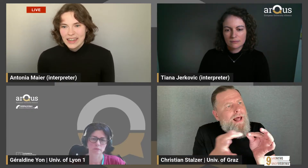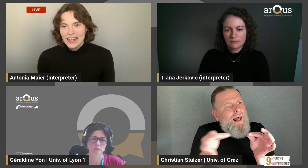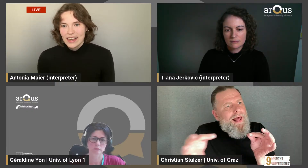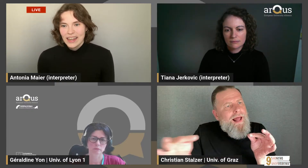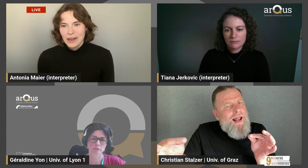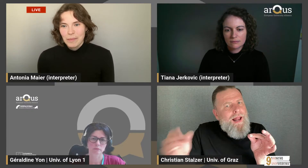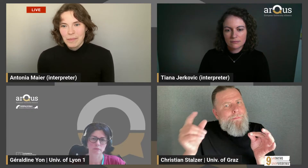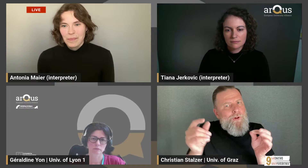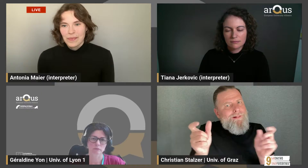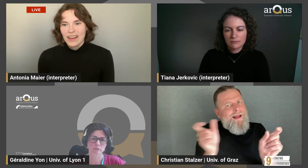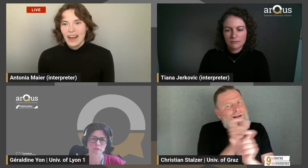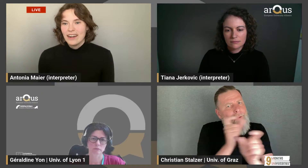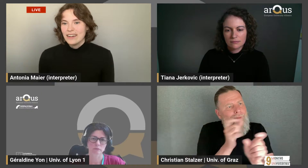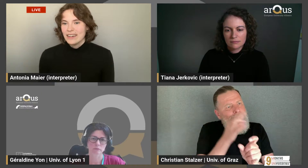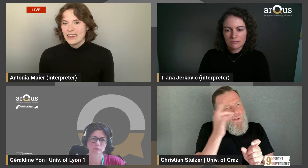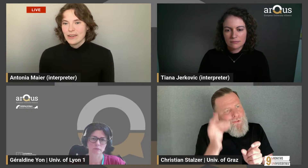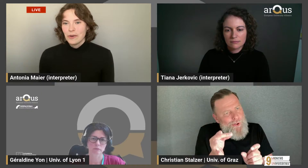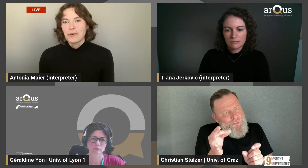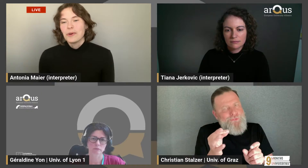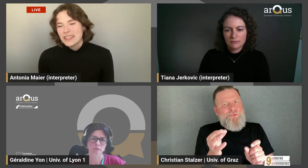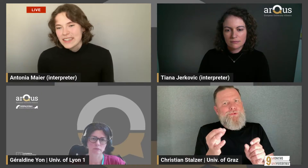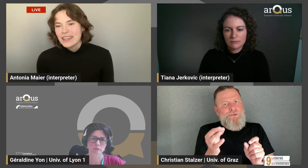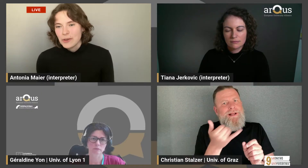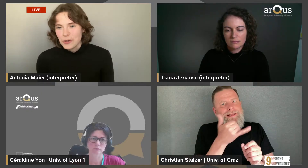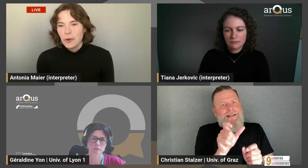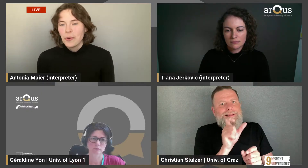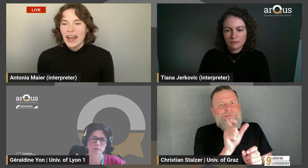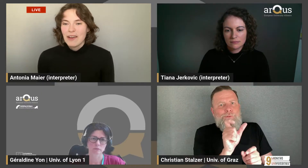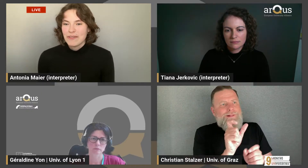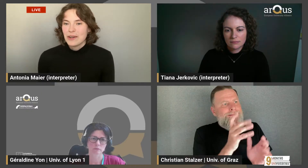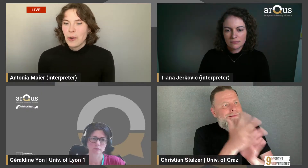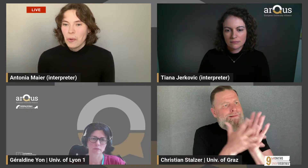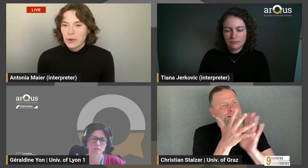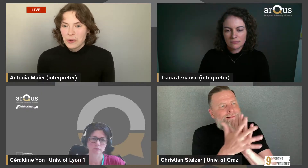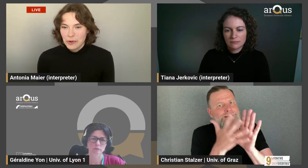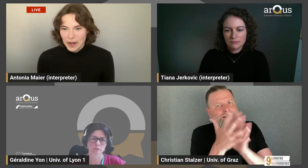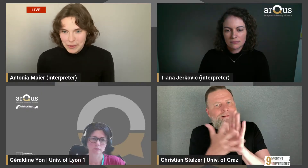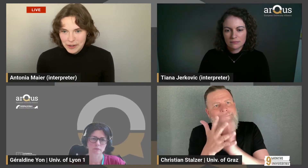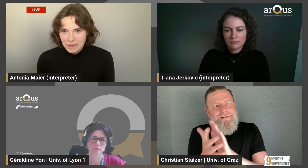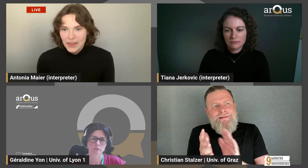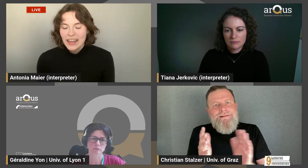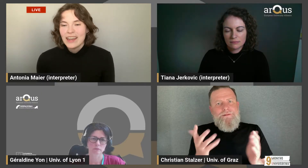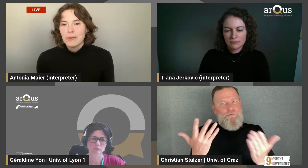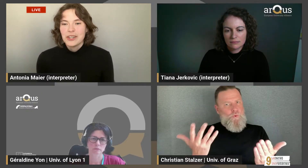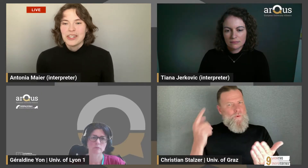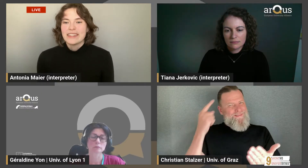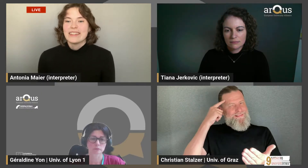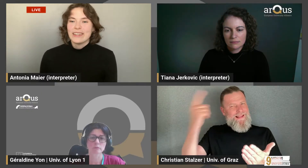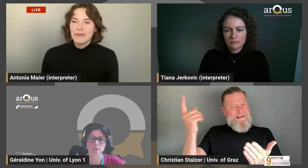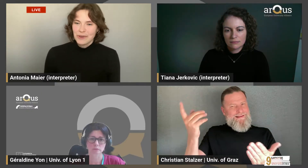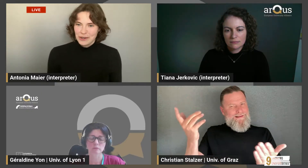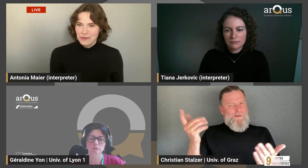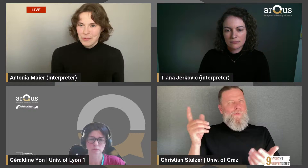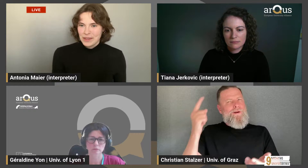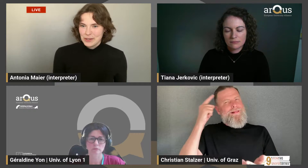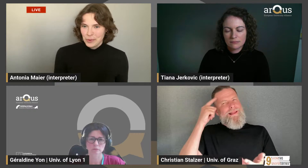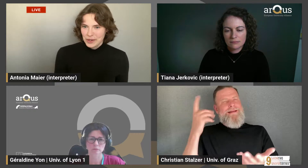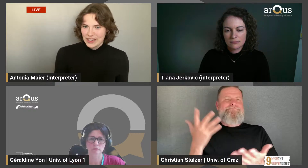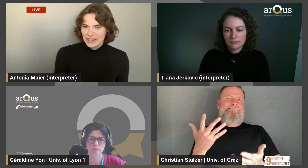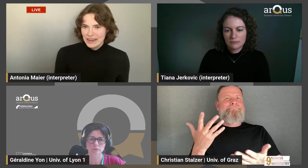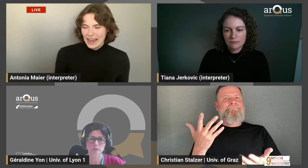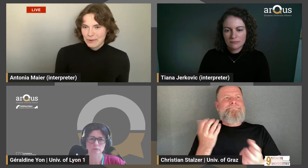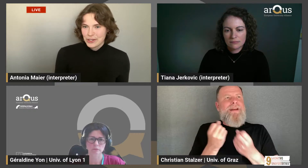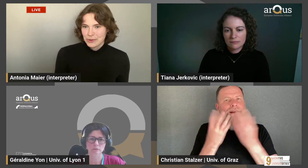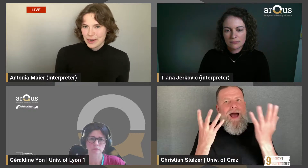languages are, of course, have their own grammar, which is different from the